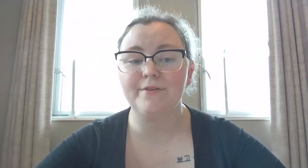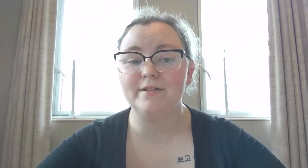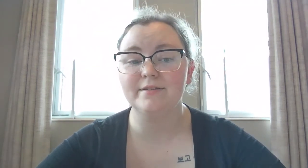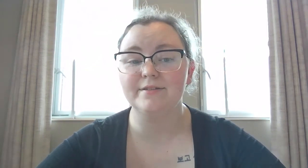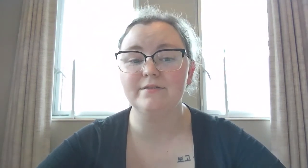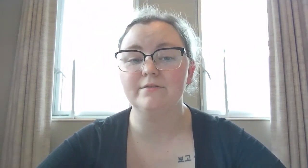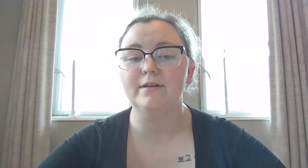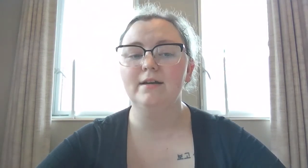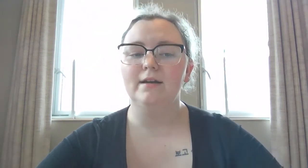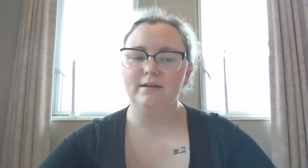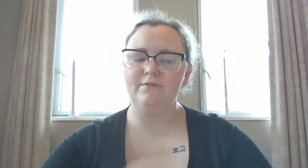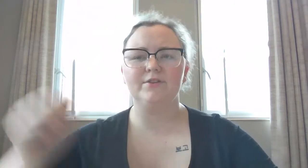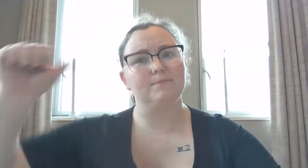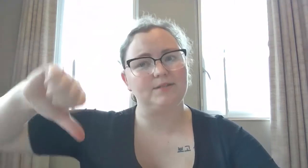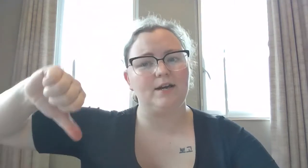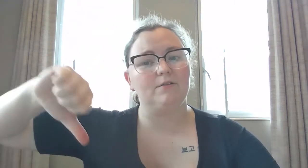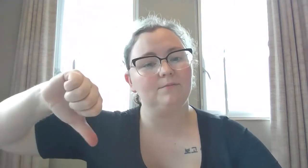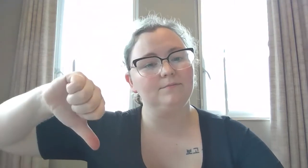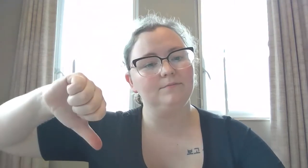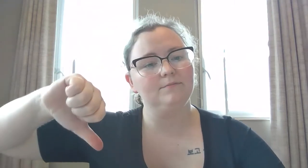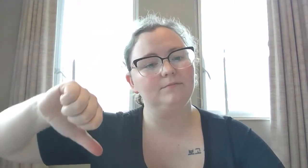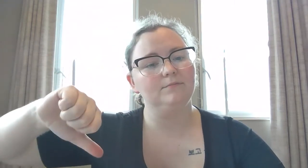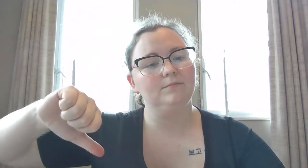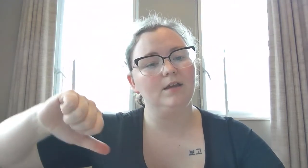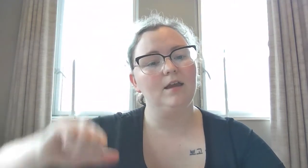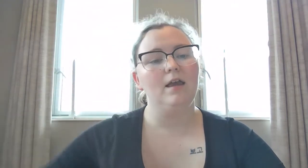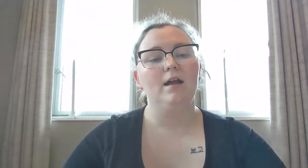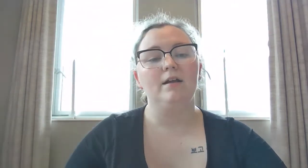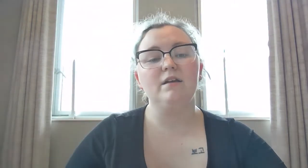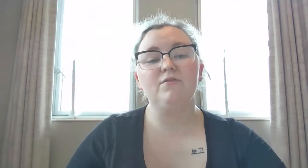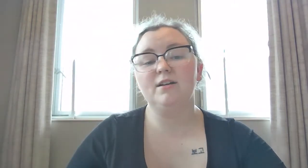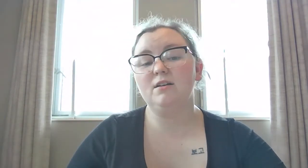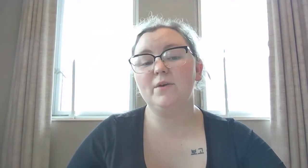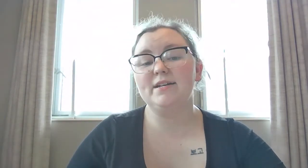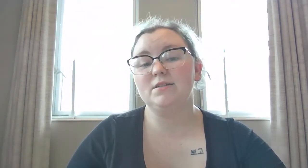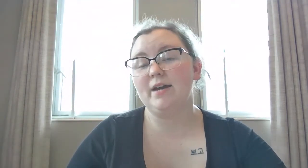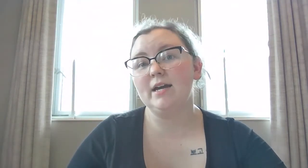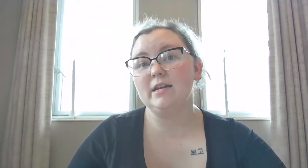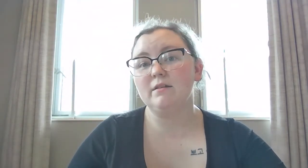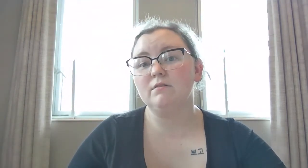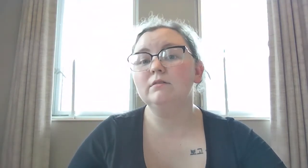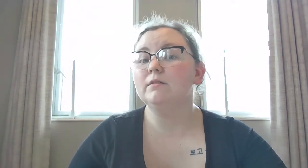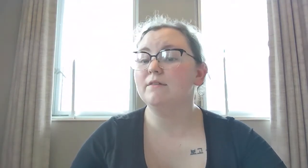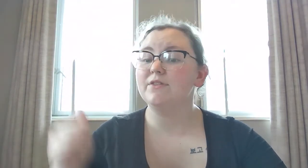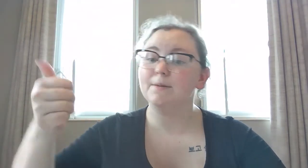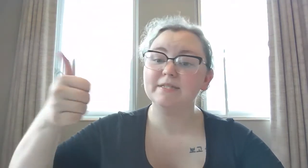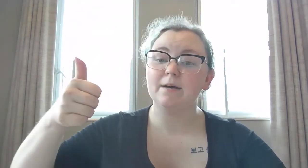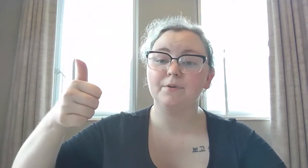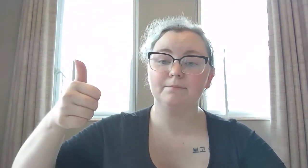do, give a thumbs down. If running away is okay to you, give a thumbs up.